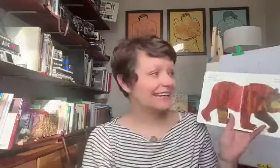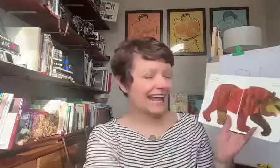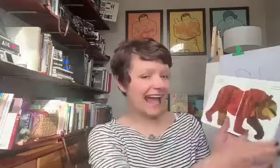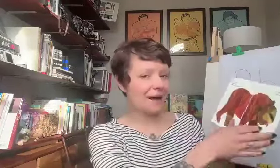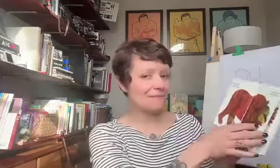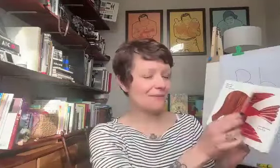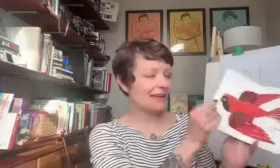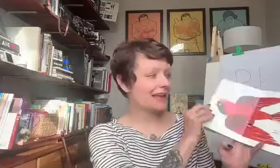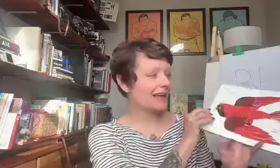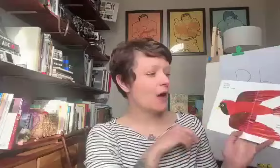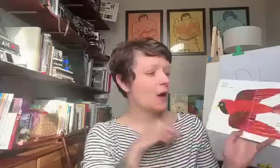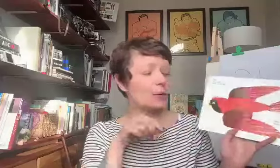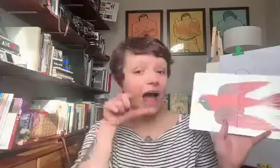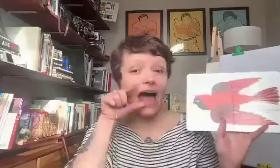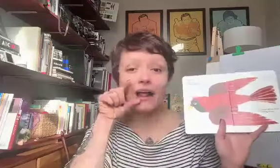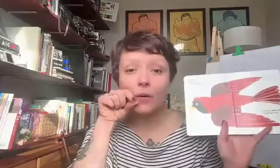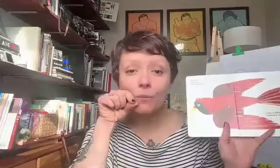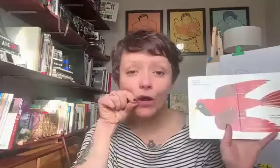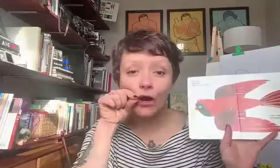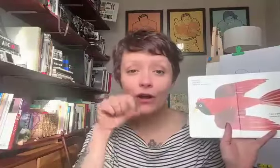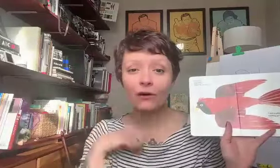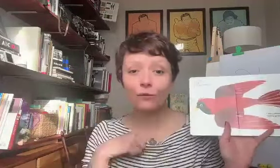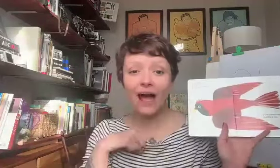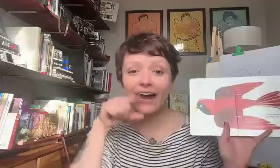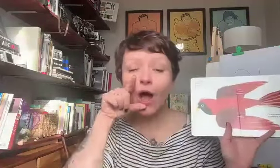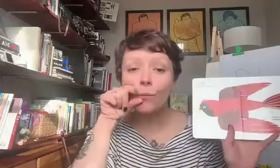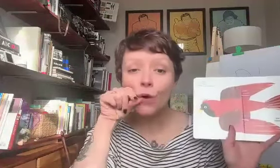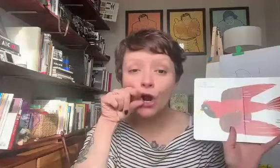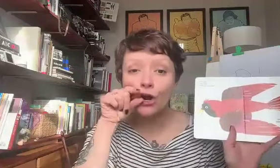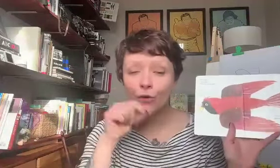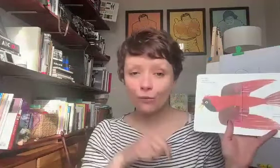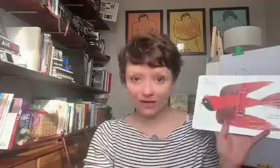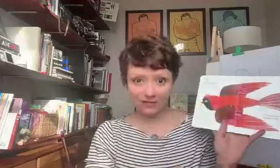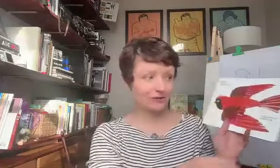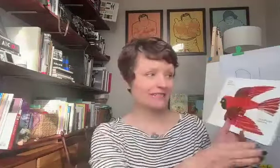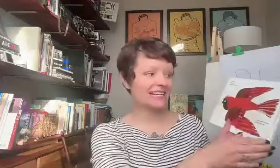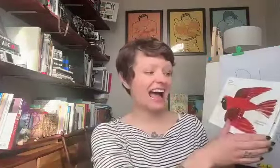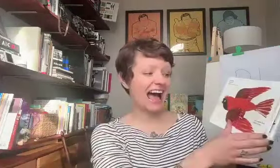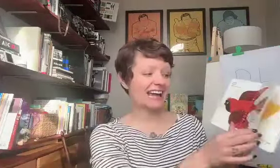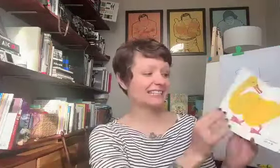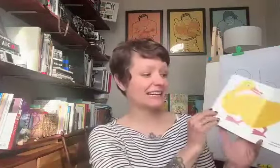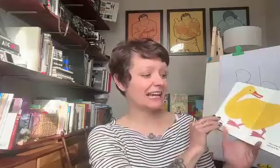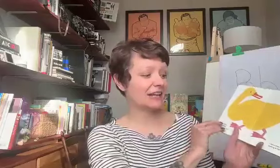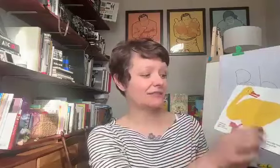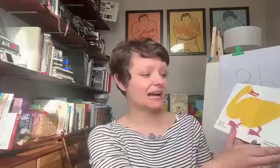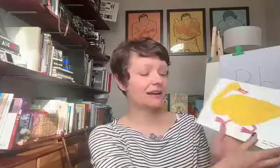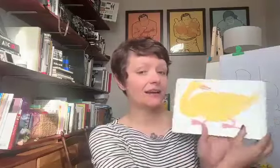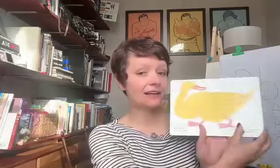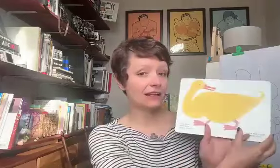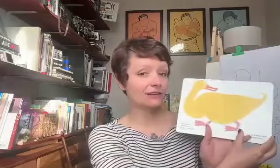looking at me. Red, red. What do you see? I see a yellow duck. Yellow duck,